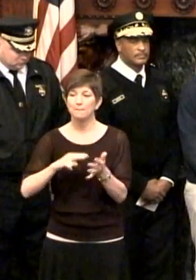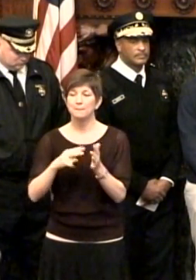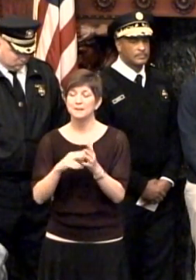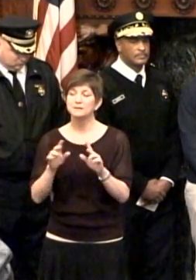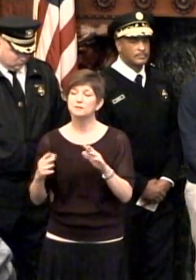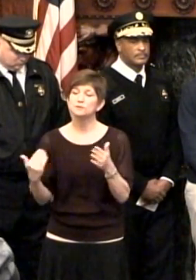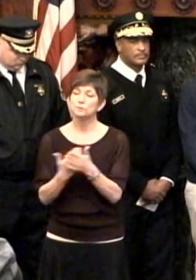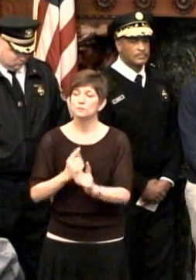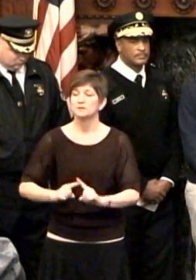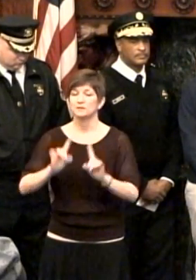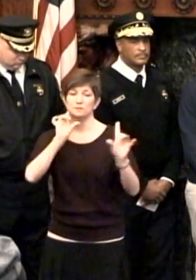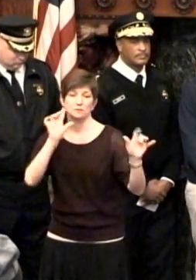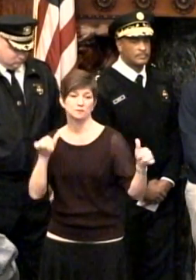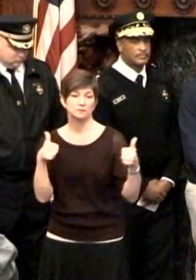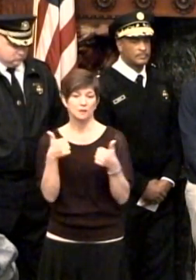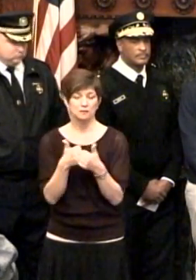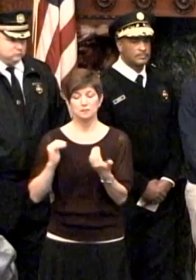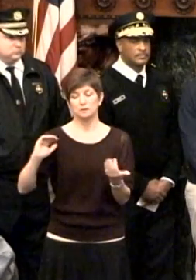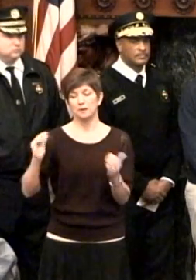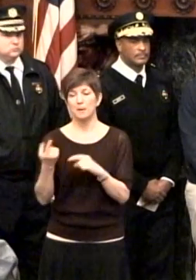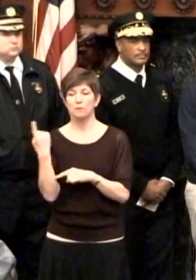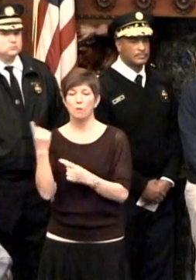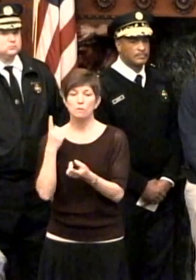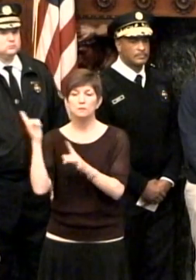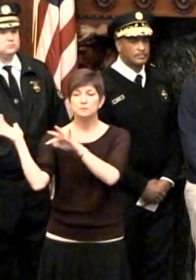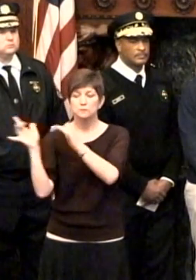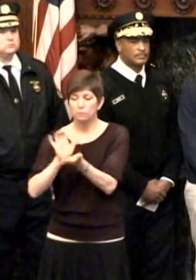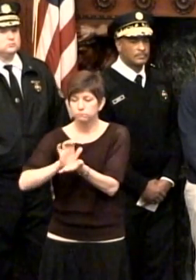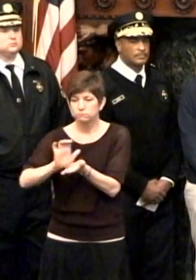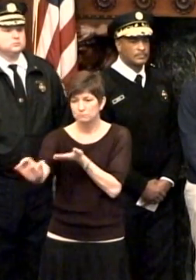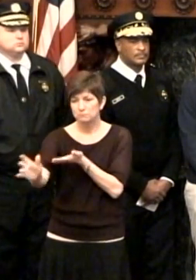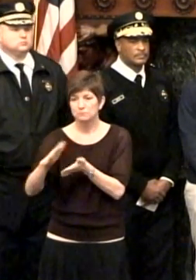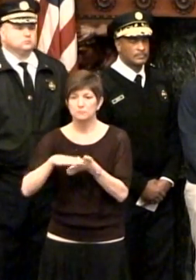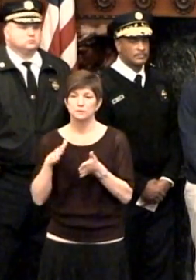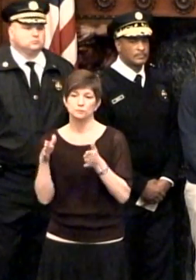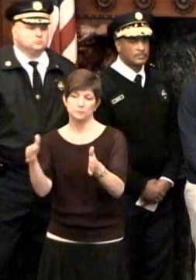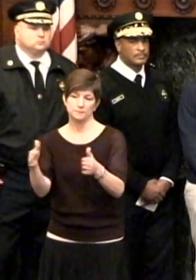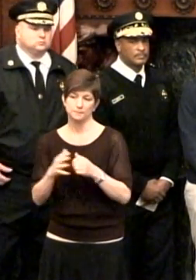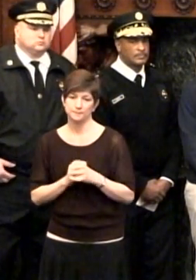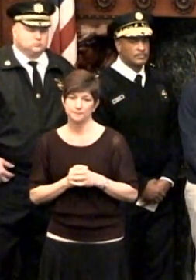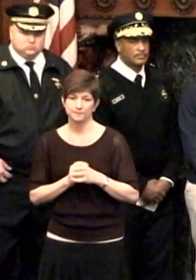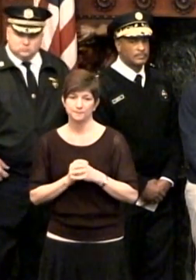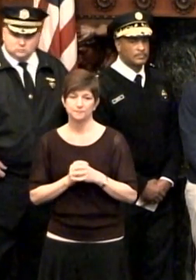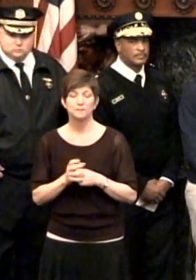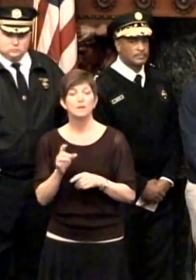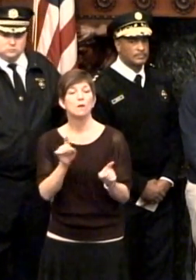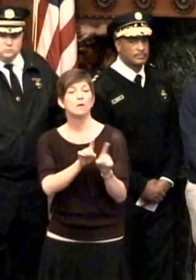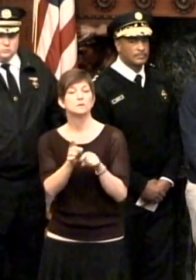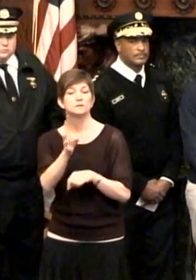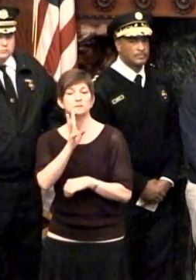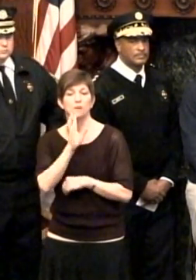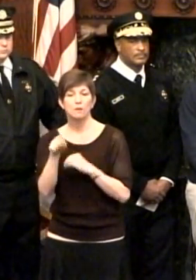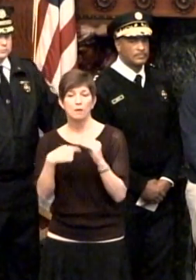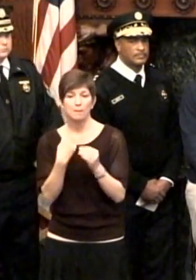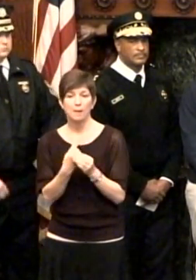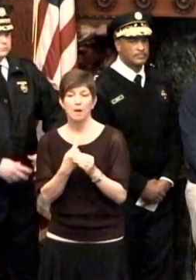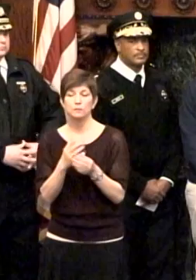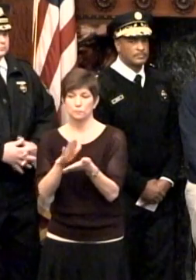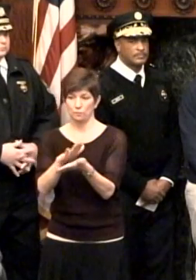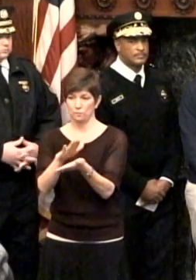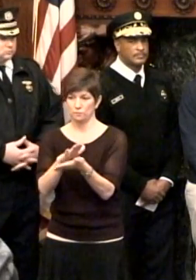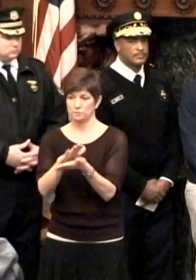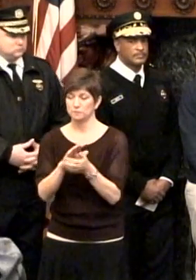own challenges, which are different than just moving snow on our streets. Let's talk about city